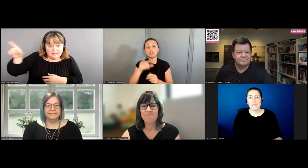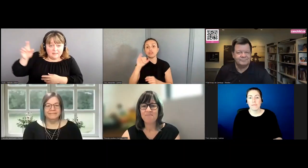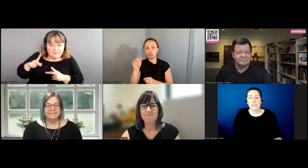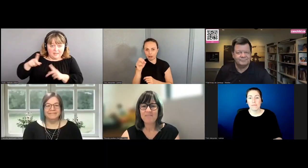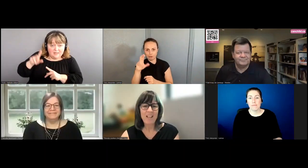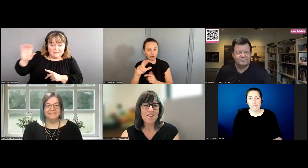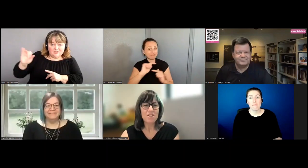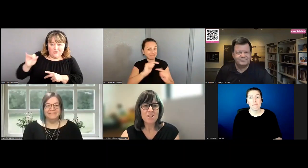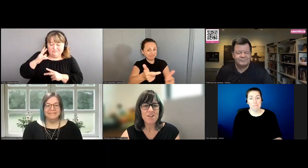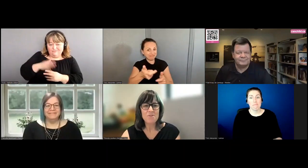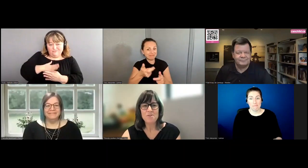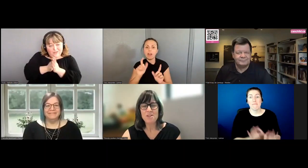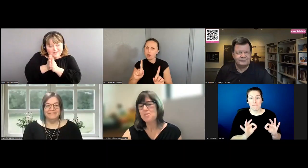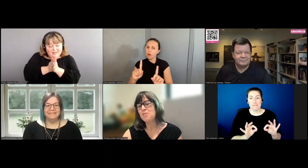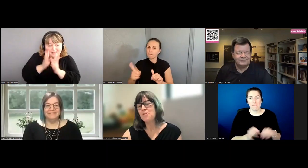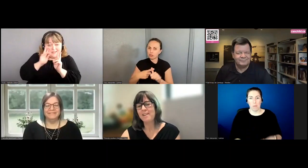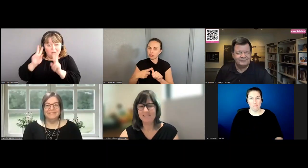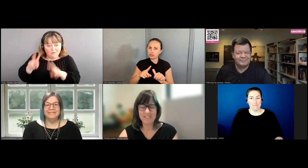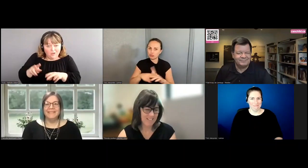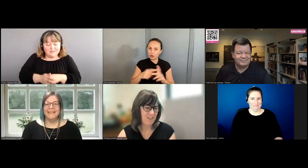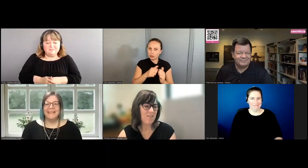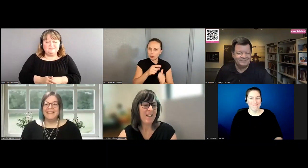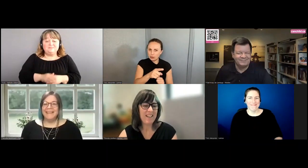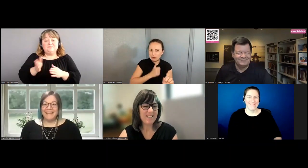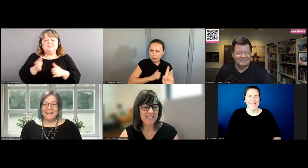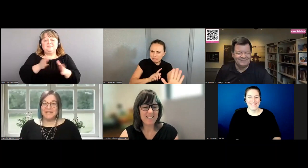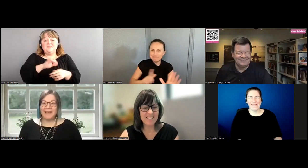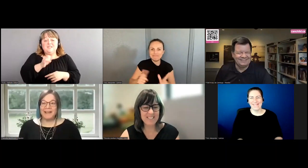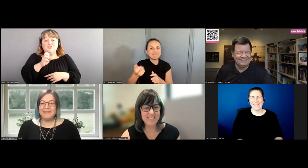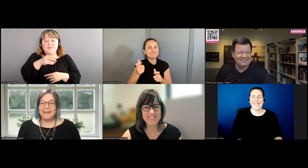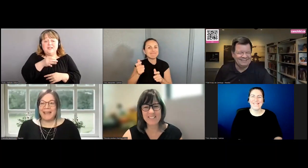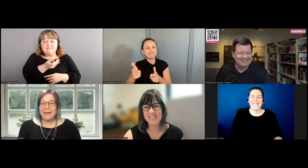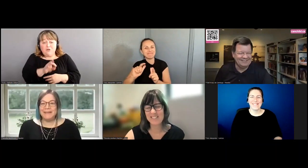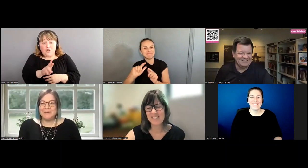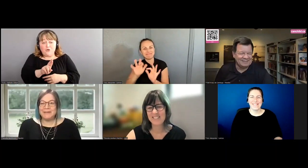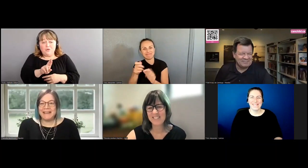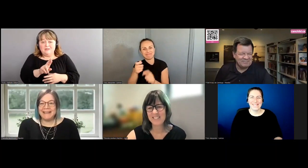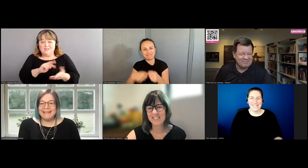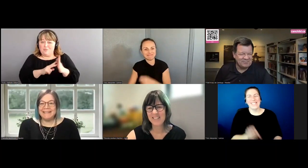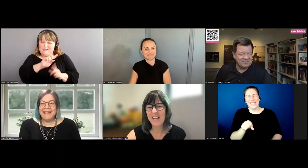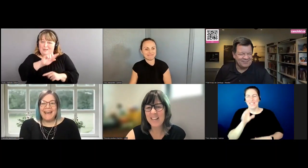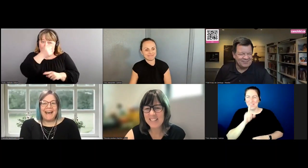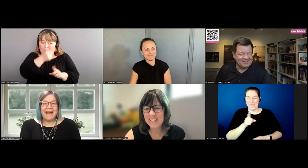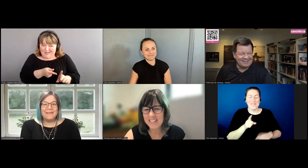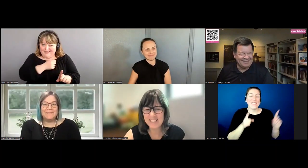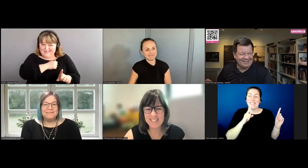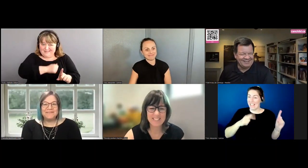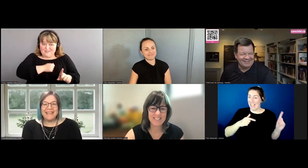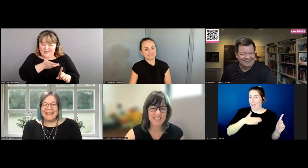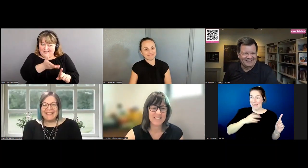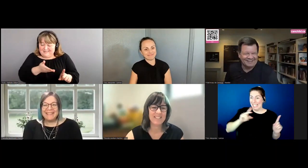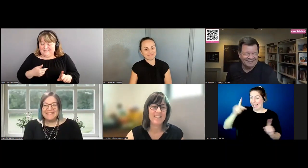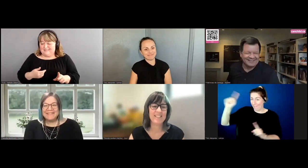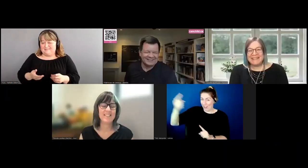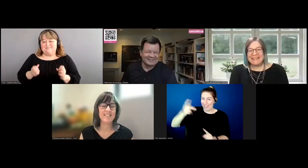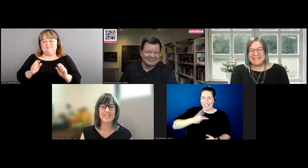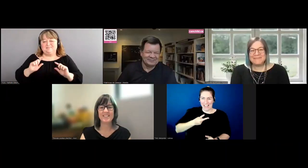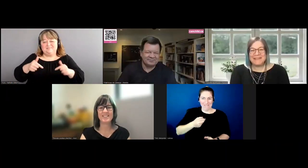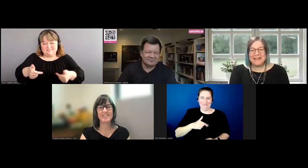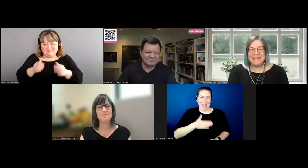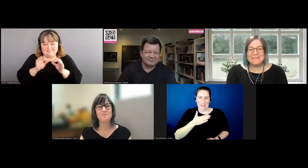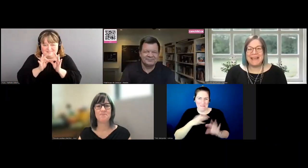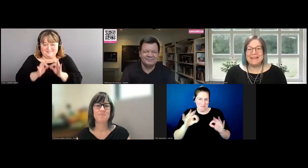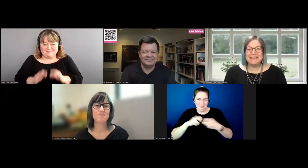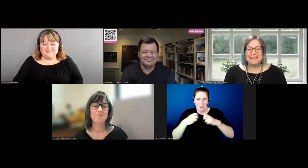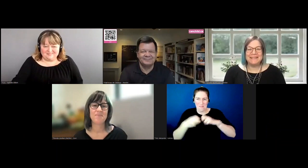Jennifer, I should have started with you. Sorry. Go ahead. That's okay. I was very happy to go second. And pleased to